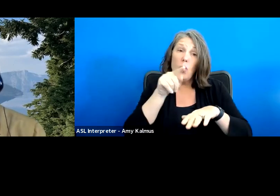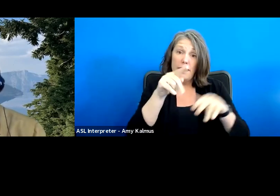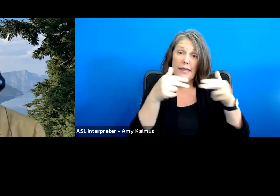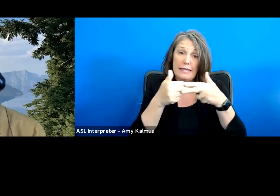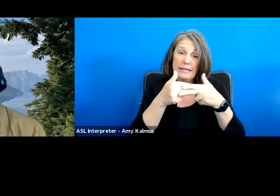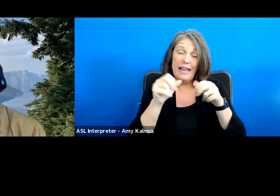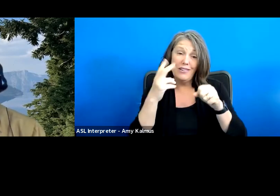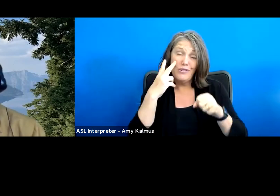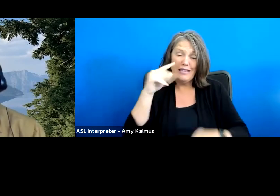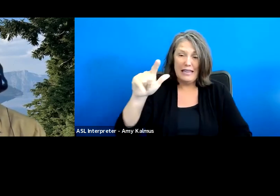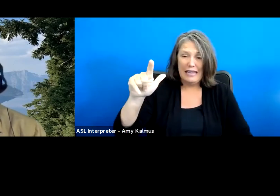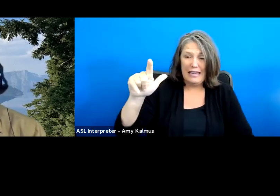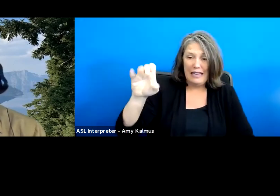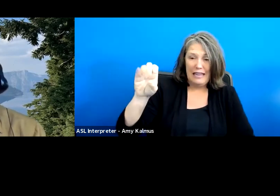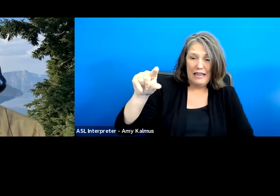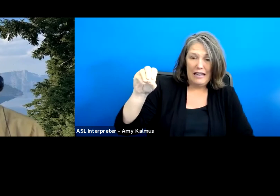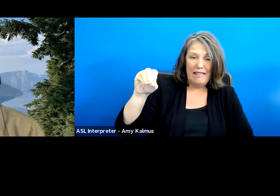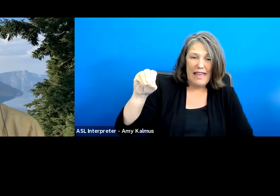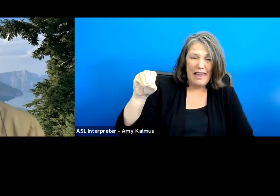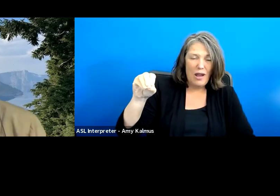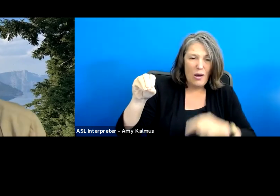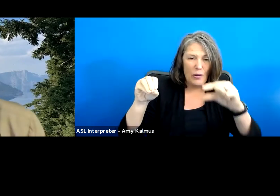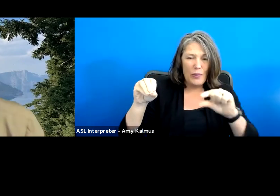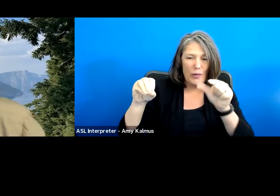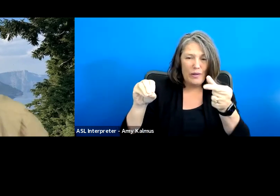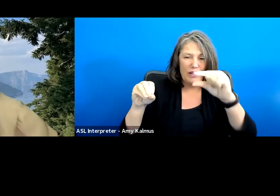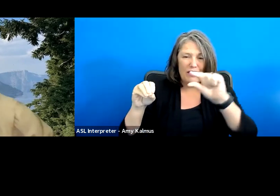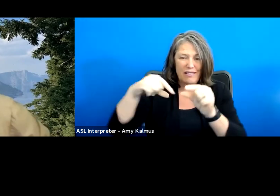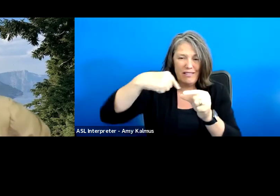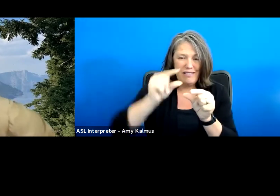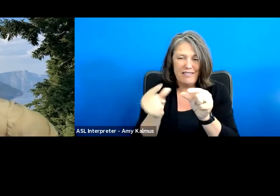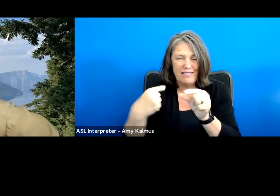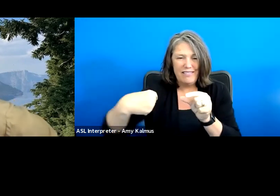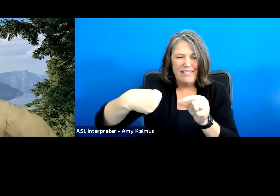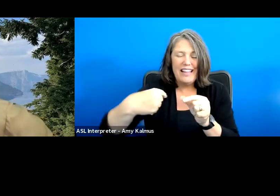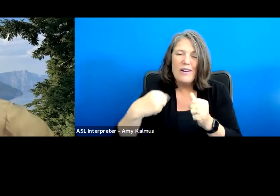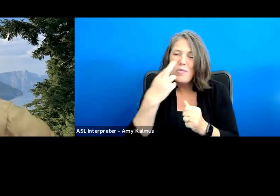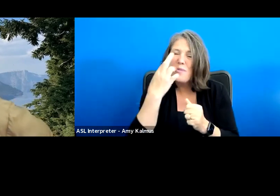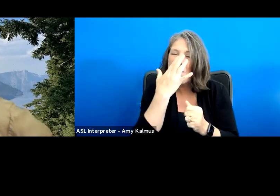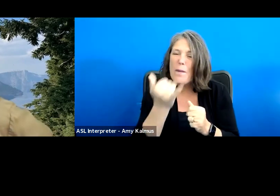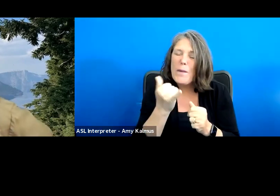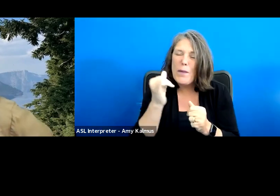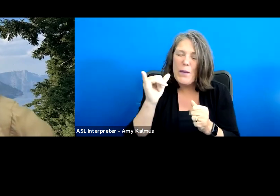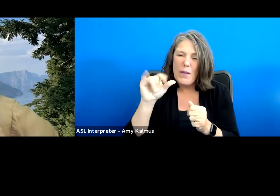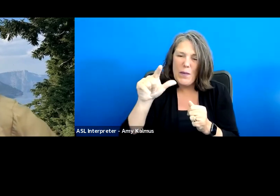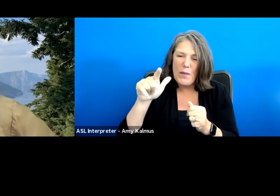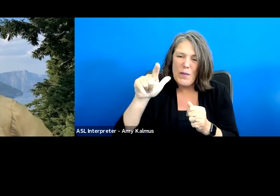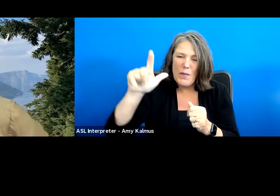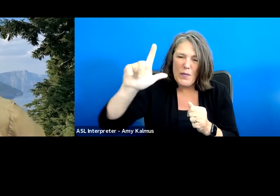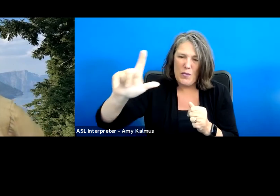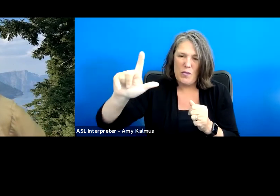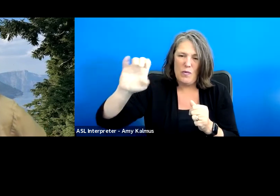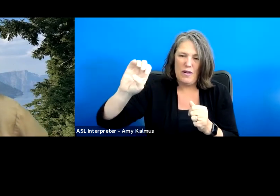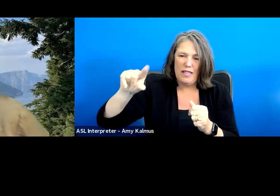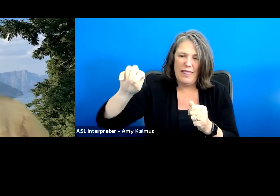of Legos, a visual of a bunch of Legos in the corner. And the reason I have Legos in describing these